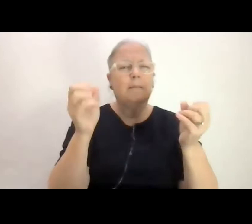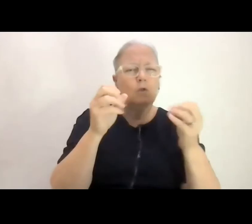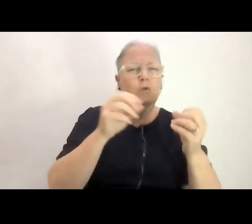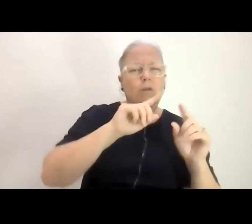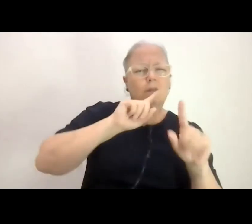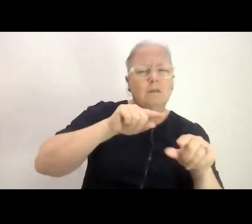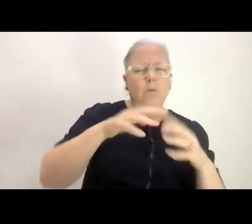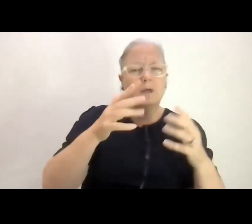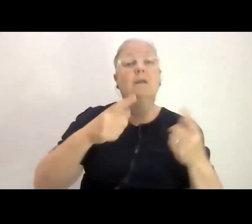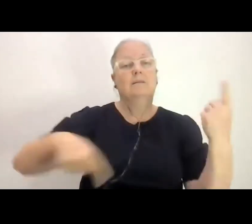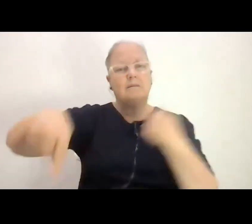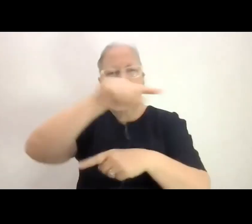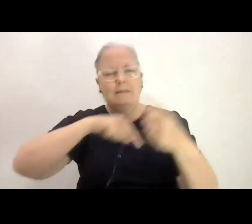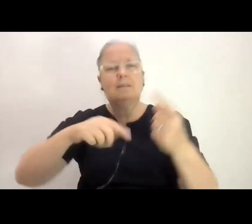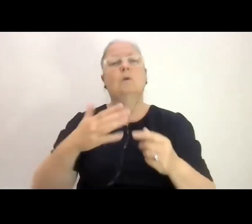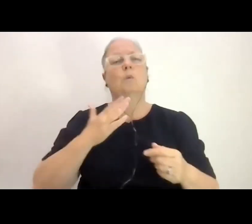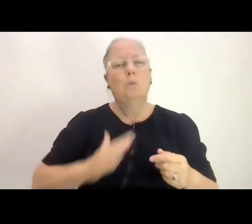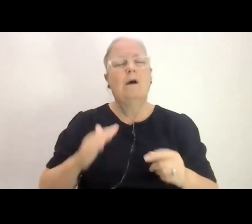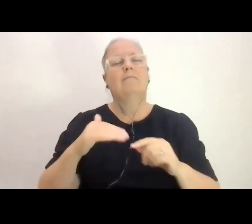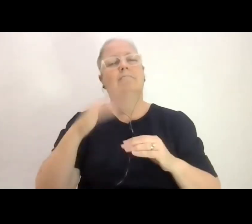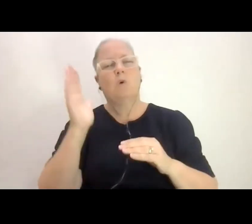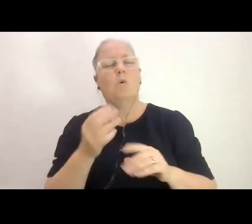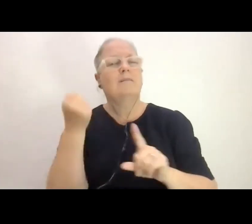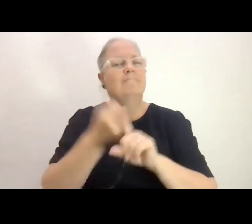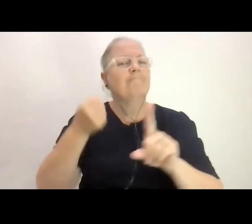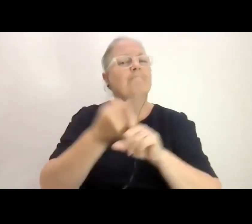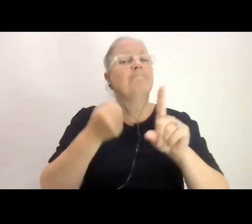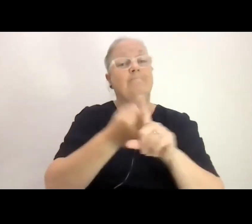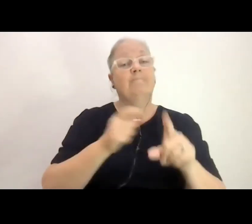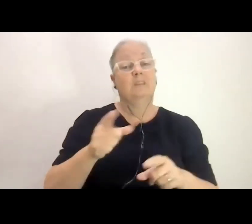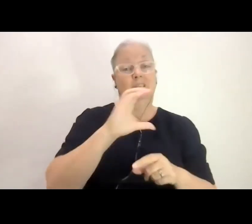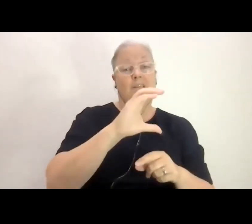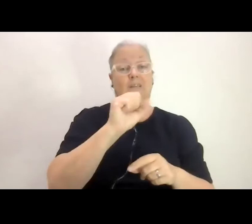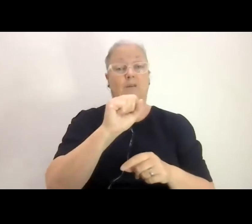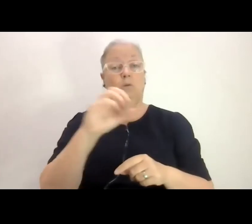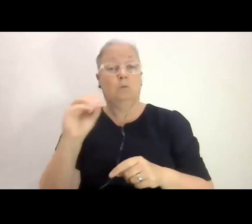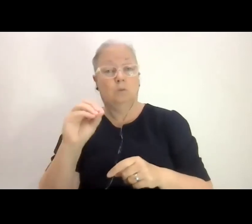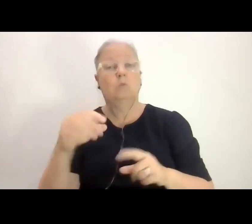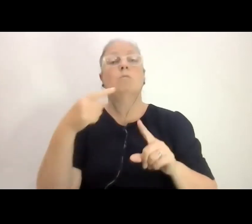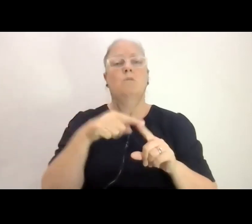here continue to advocate for supporting civil society in these important roles.